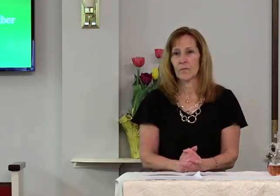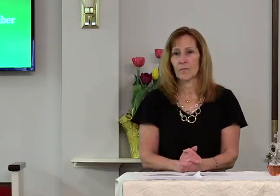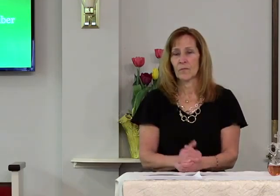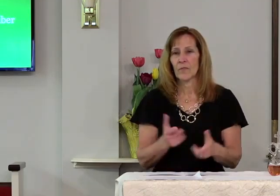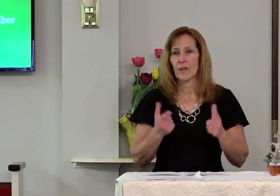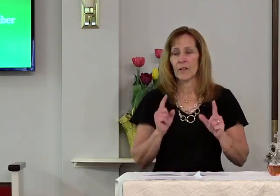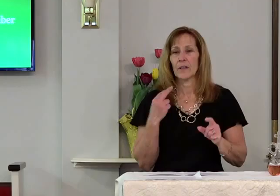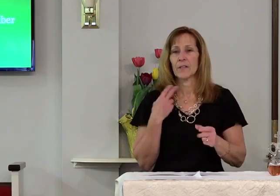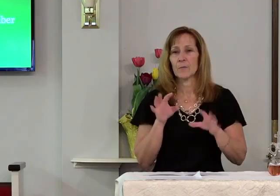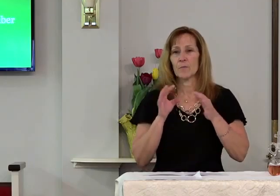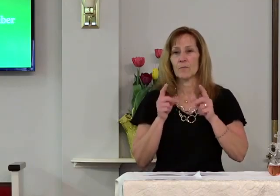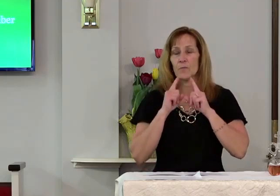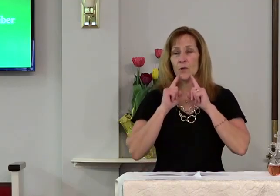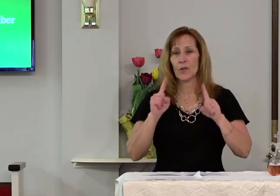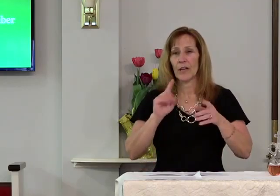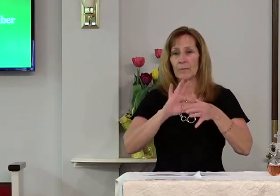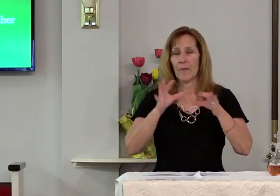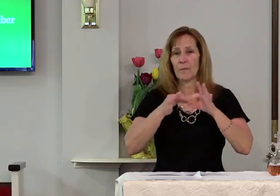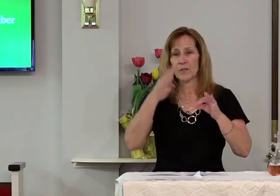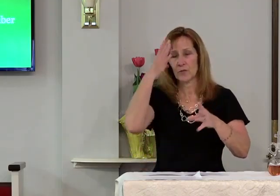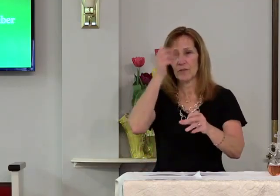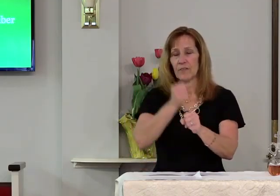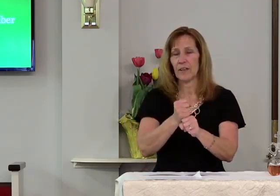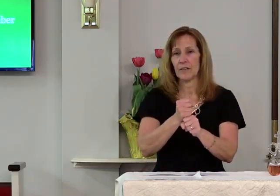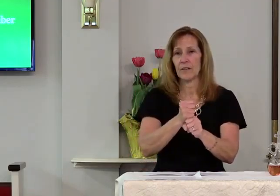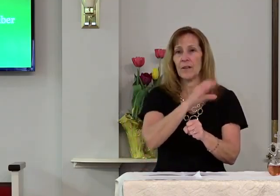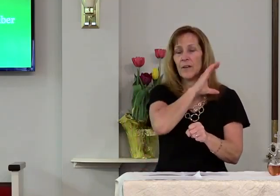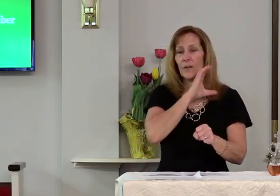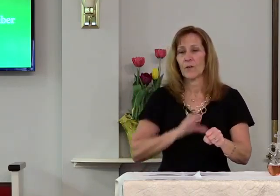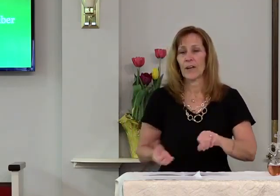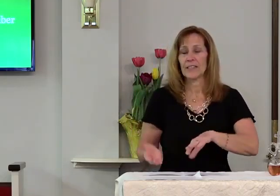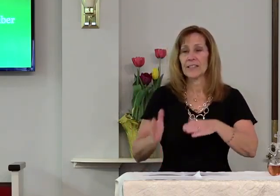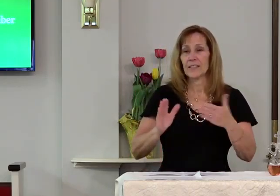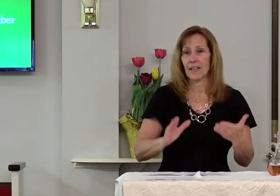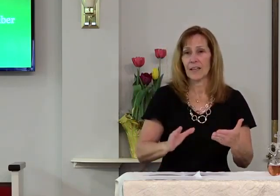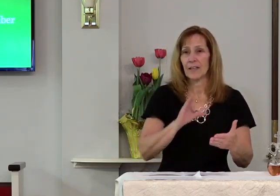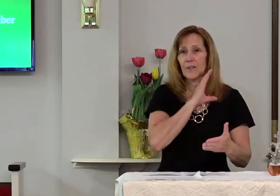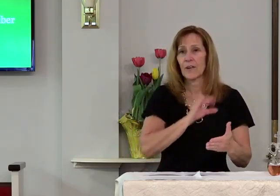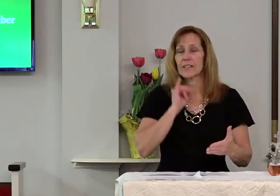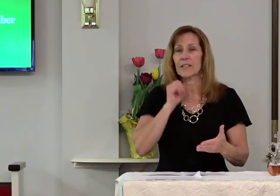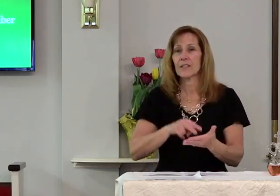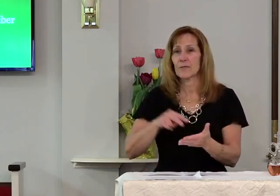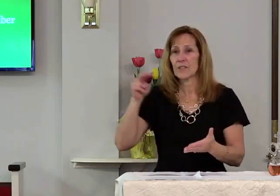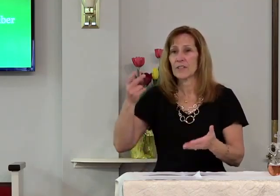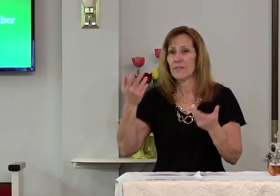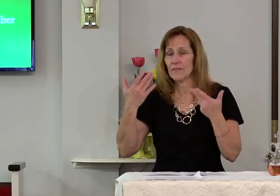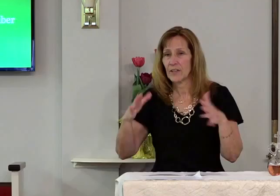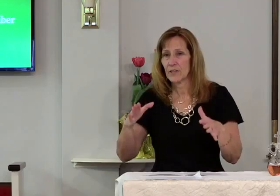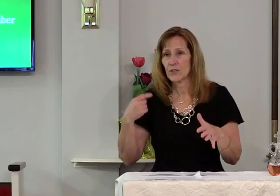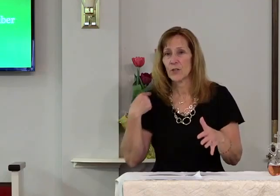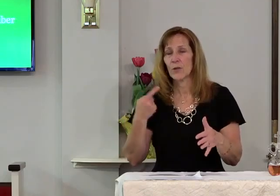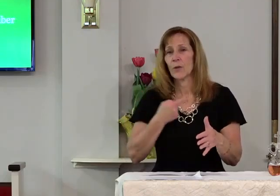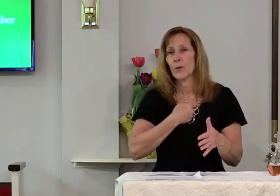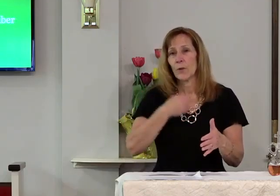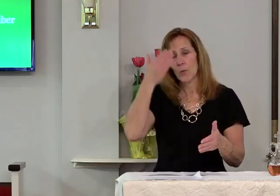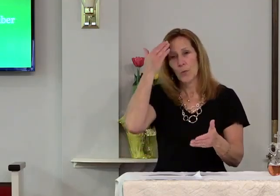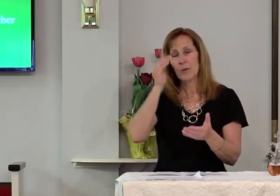let us proclaim the mystery of faith Christ died Christ is risen finish